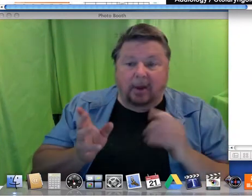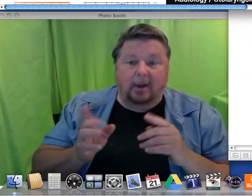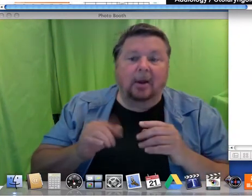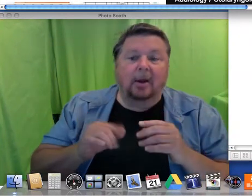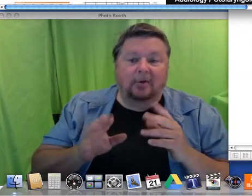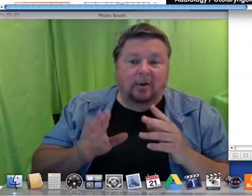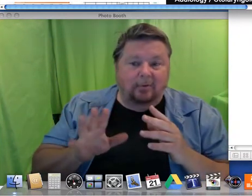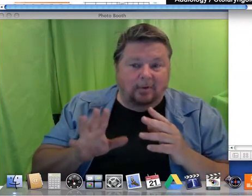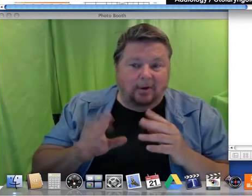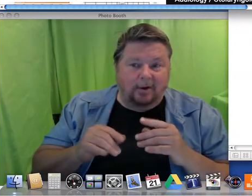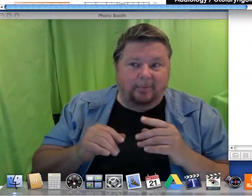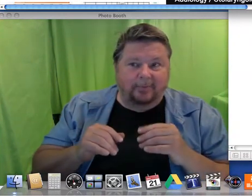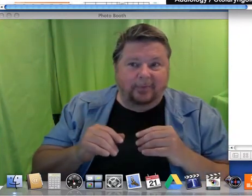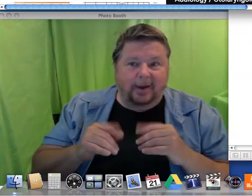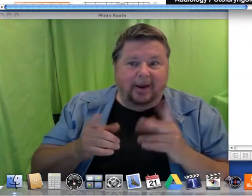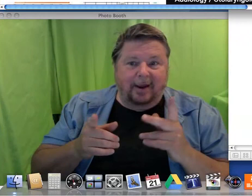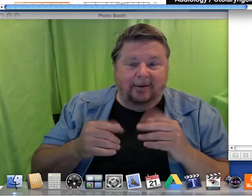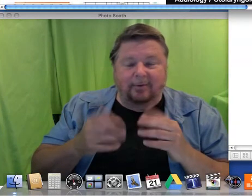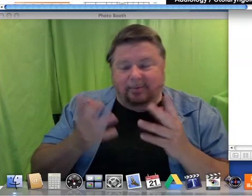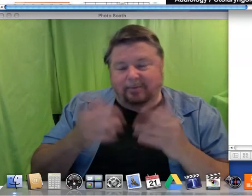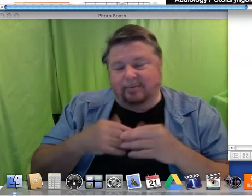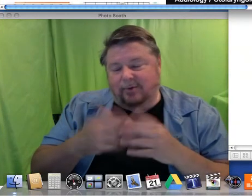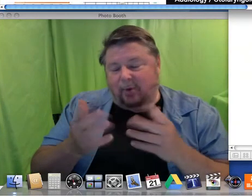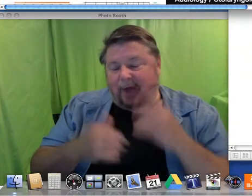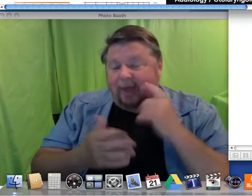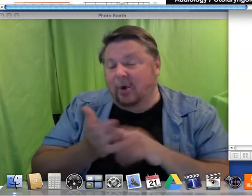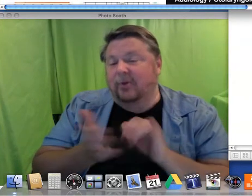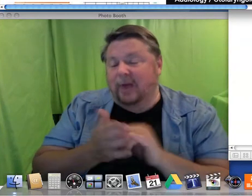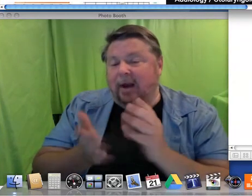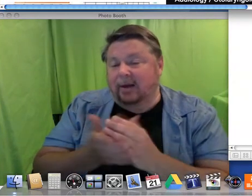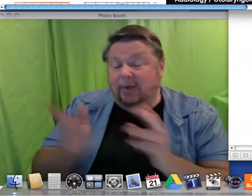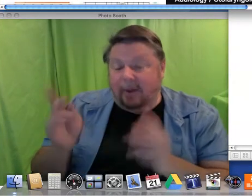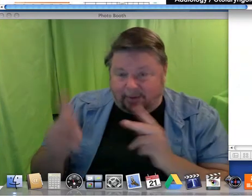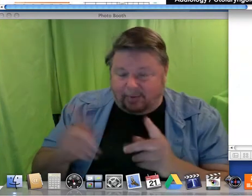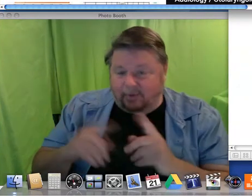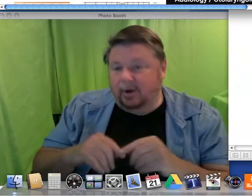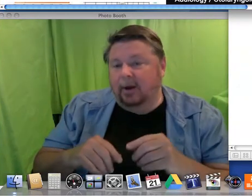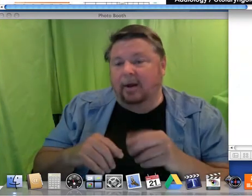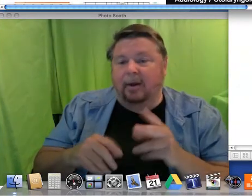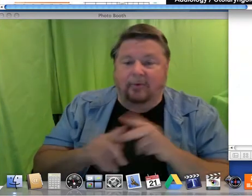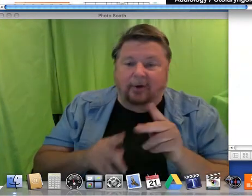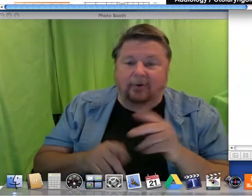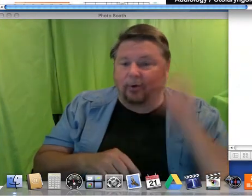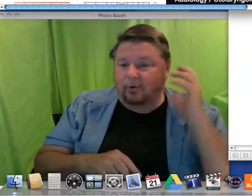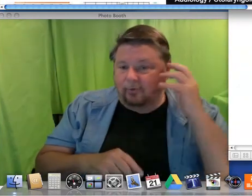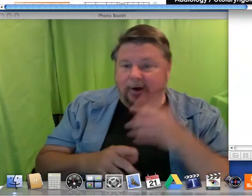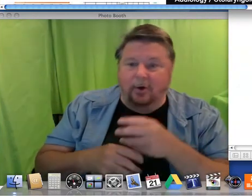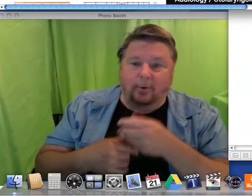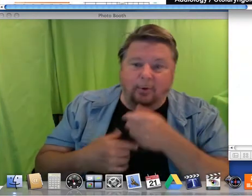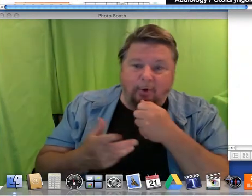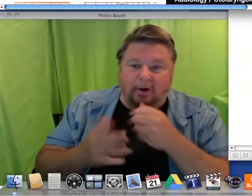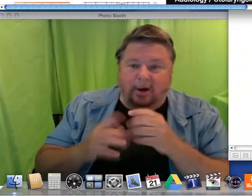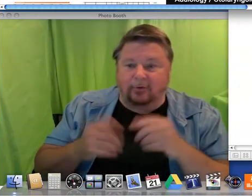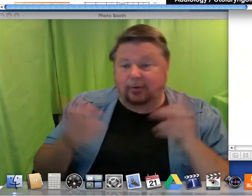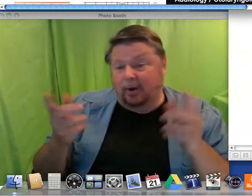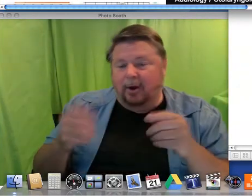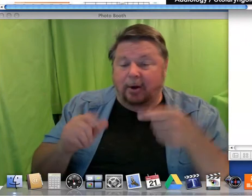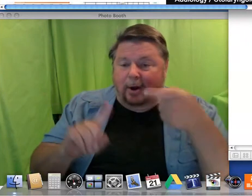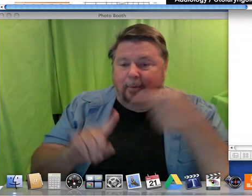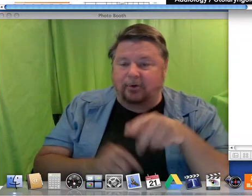Okay, so and so I have noticed that in some people, professional radio